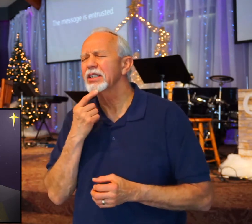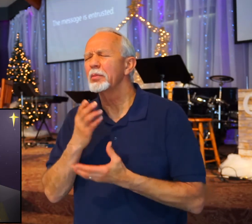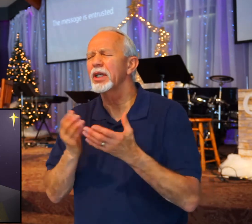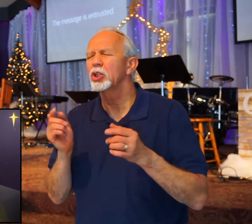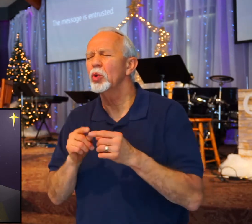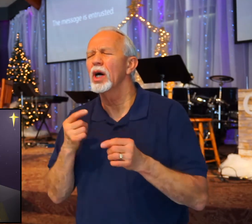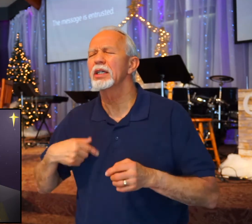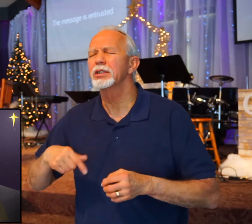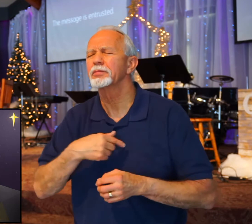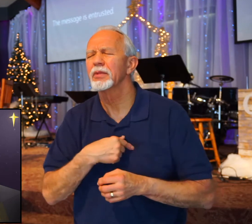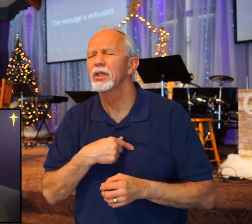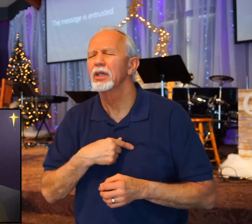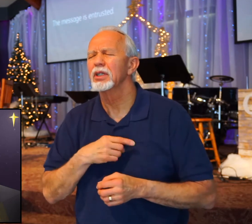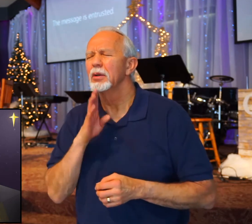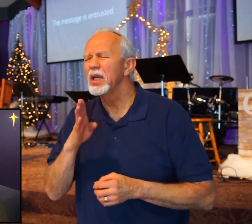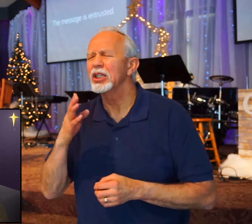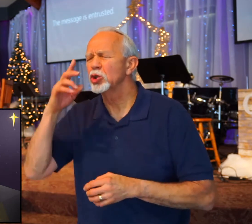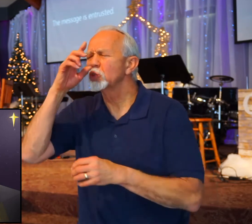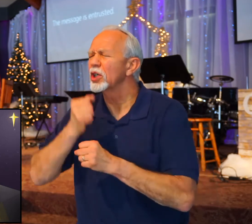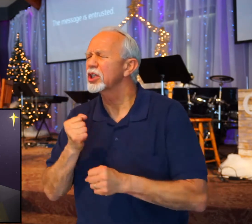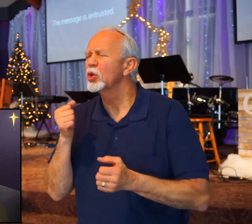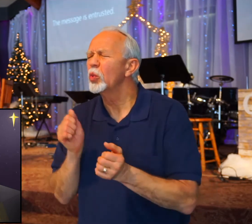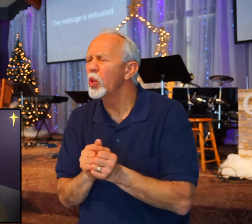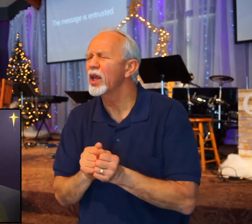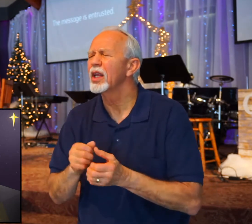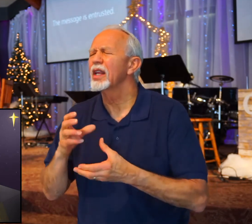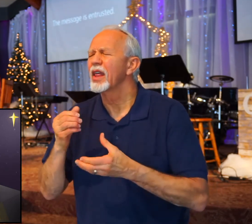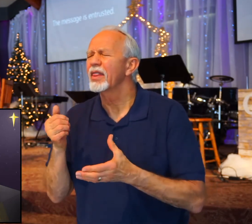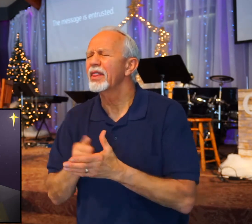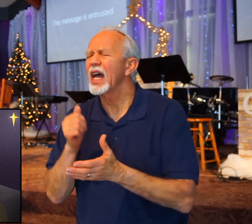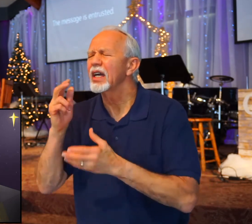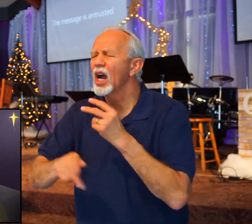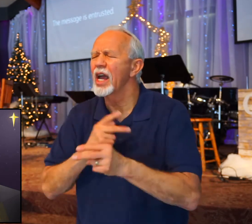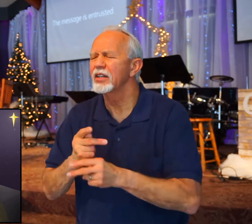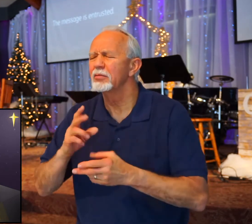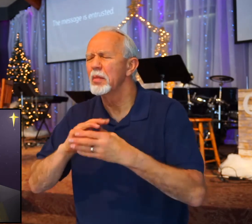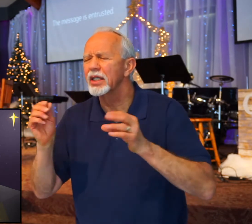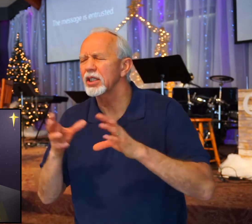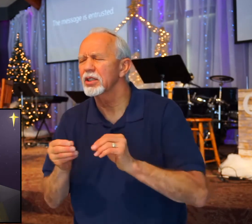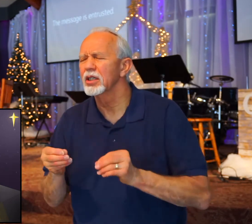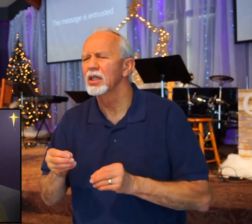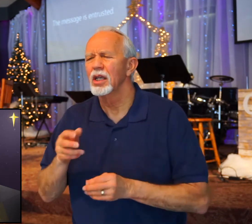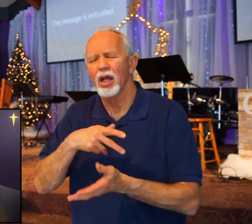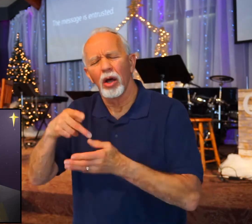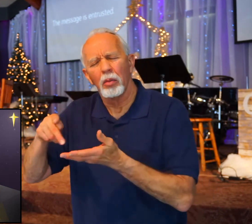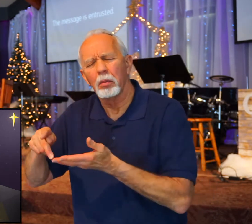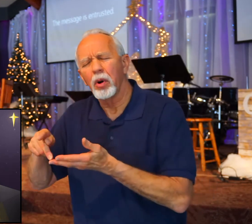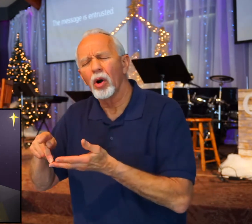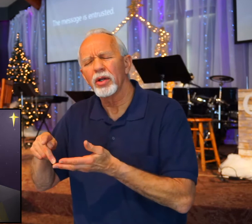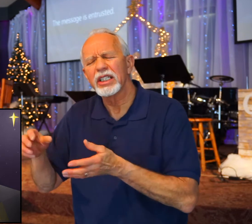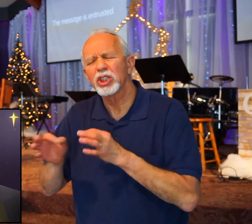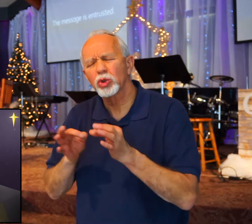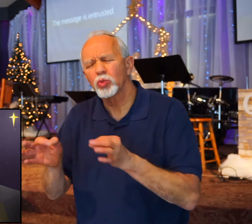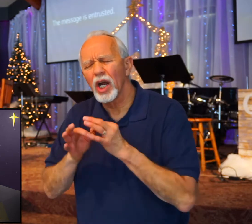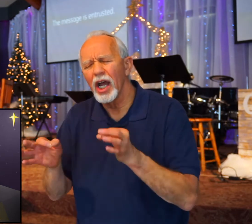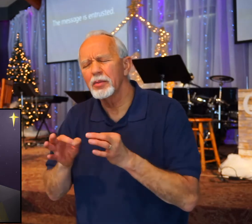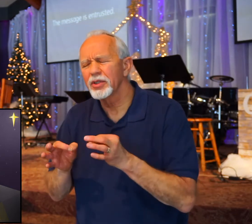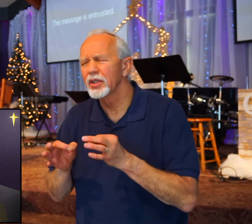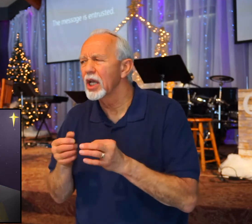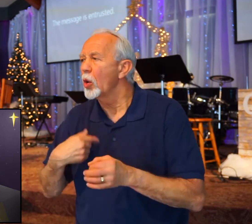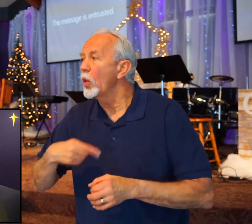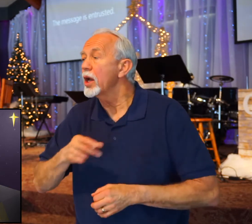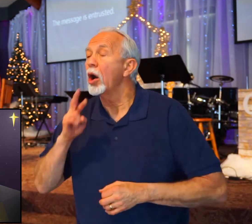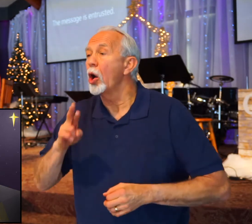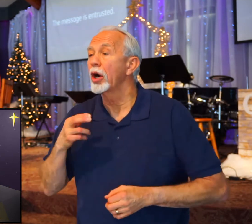being entrusted with such a messenger, which Paul actually describes in this passage. He says that we